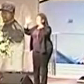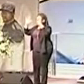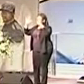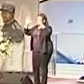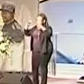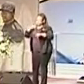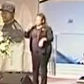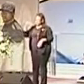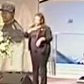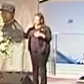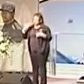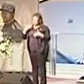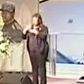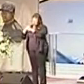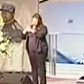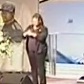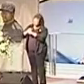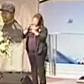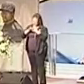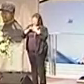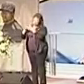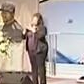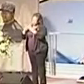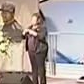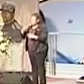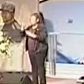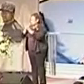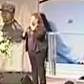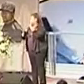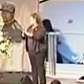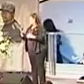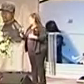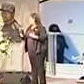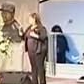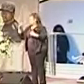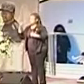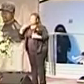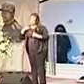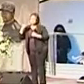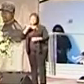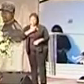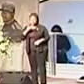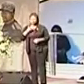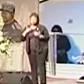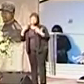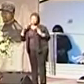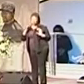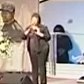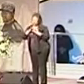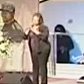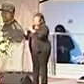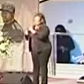soul has been anchored. Oh, come on. You can do better than that. My soul has been anchored.